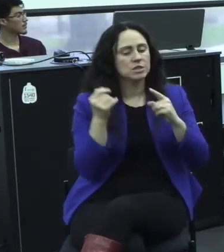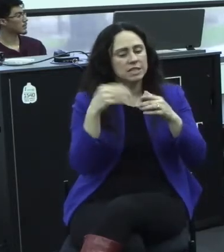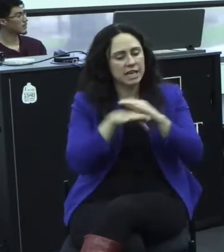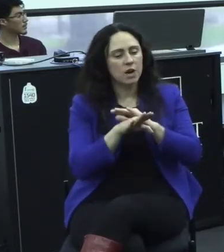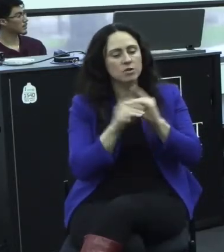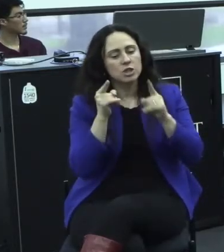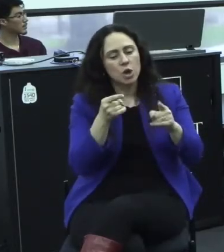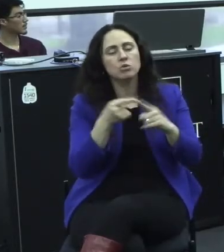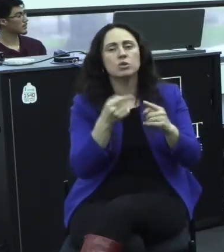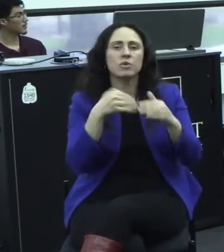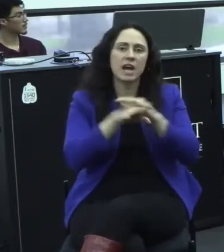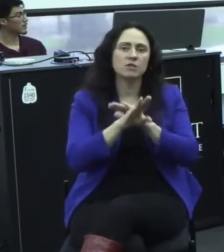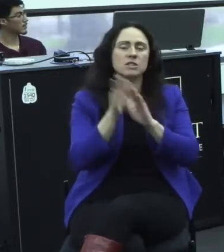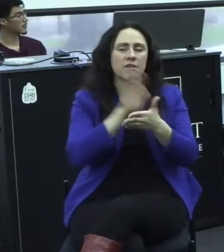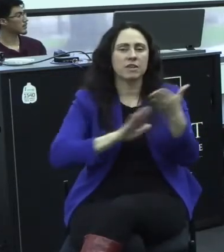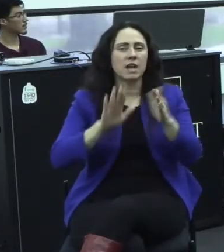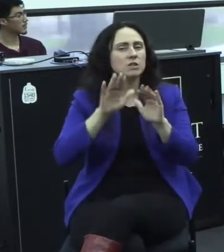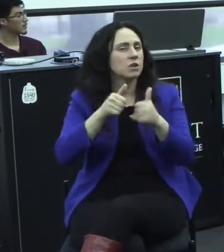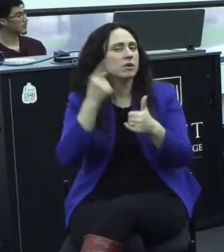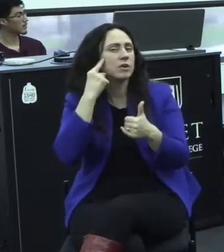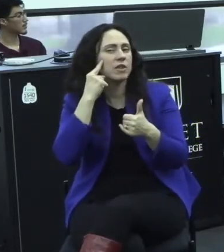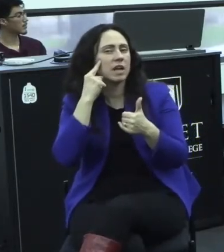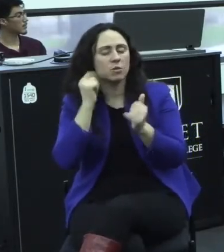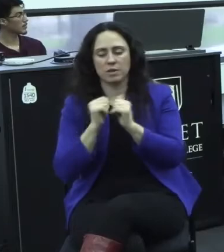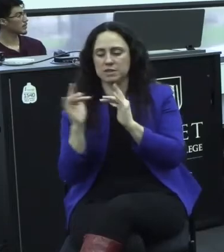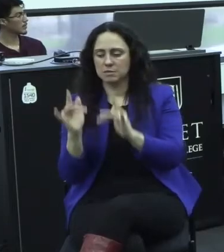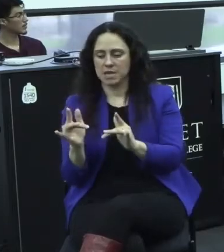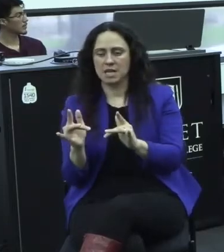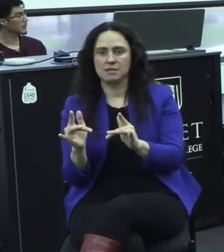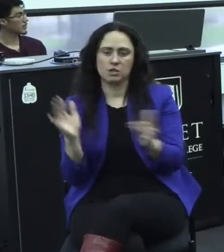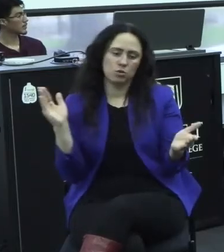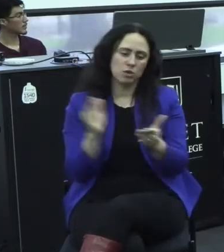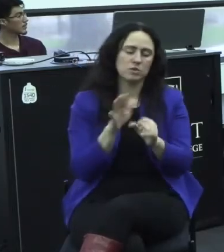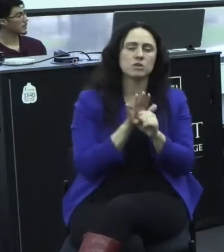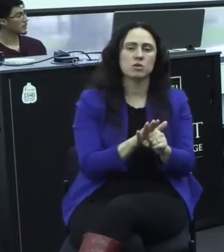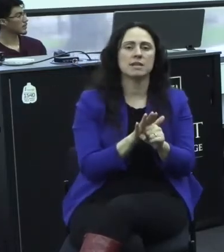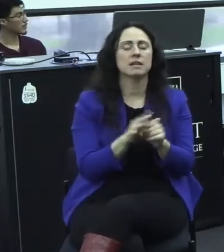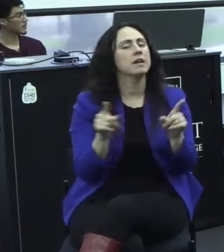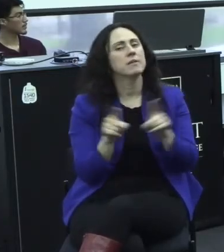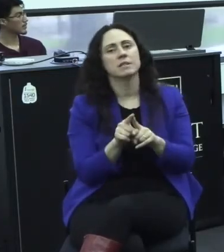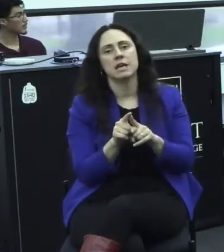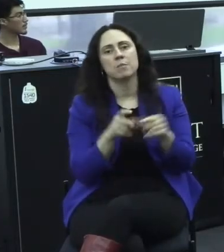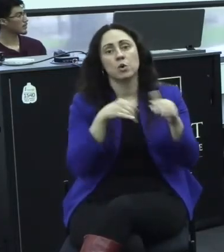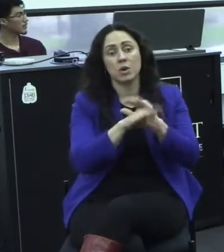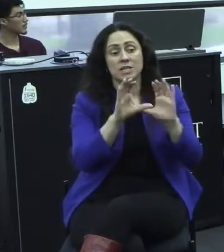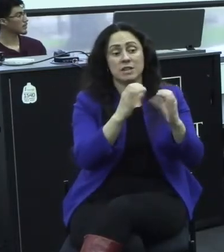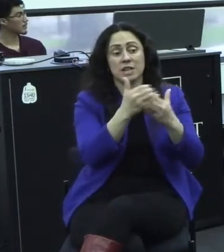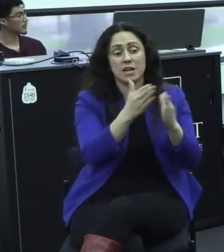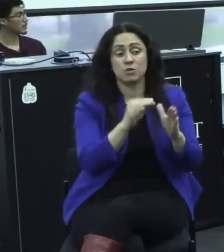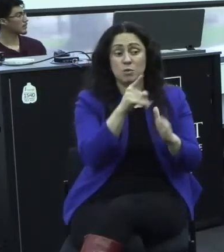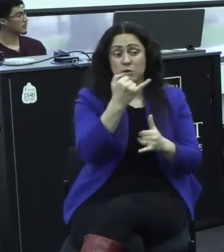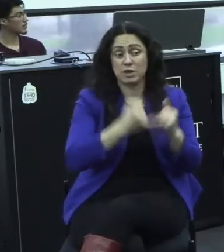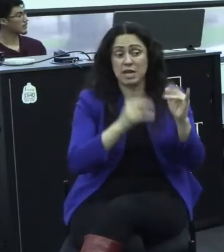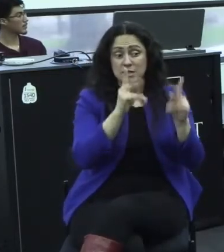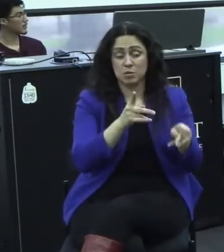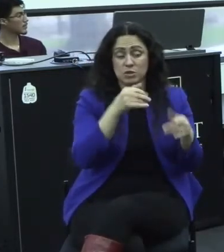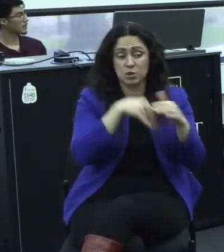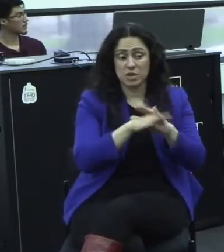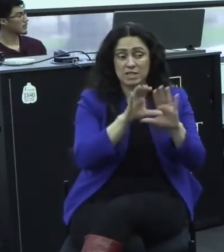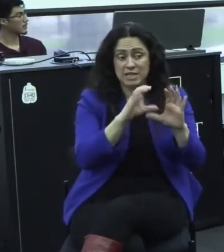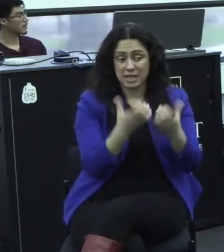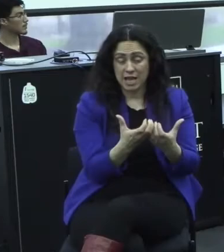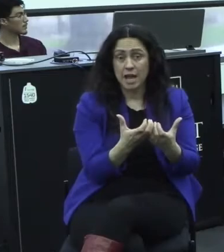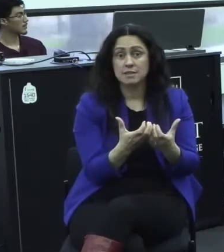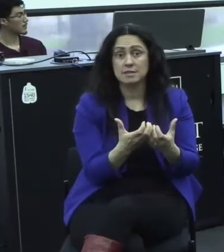how do we think space-wise in order to bring the stress down? The same thing, going into the classroom. You're the last one coming to the classroom.